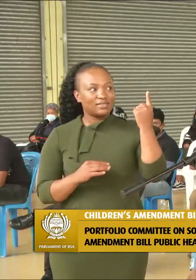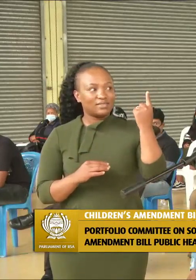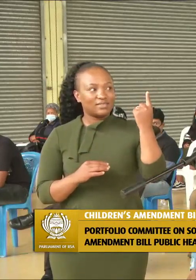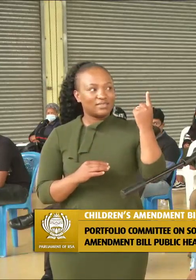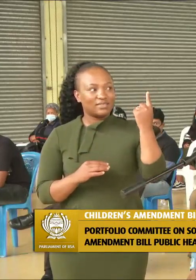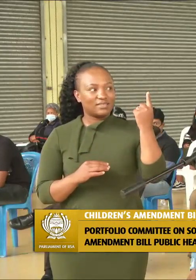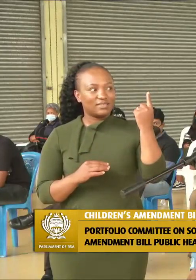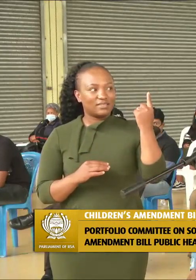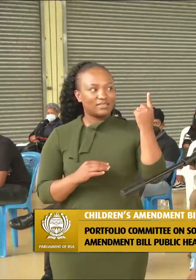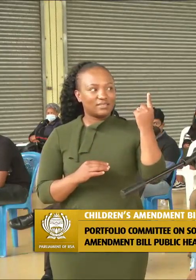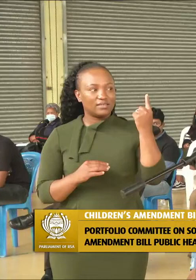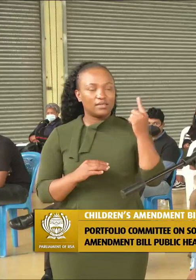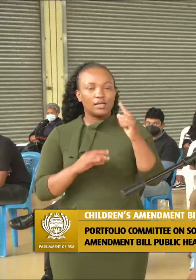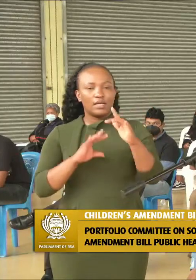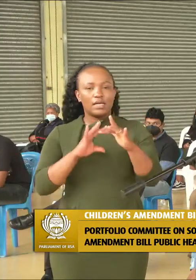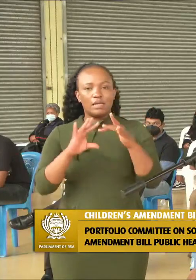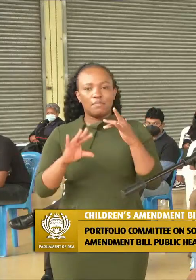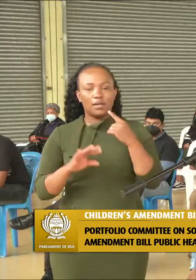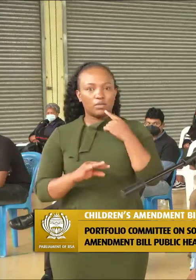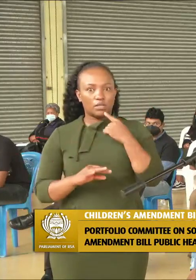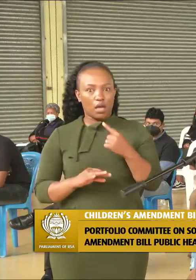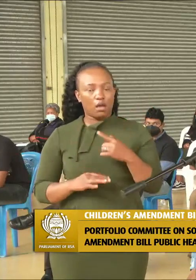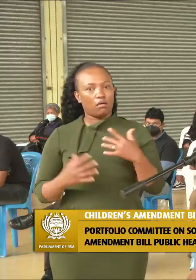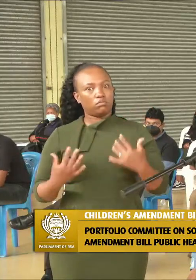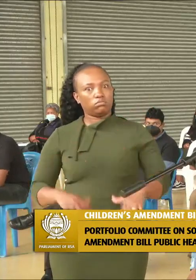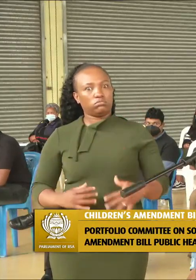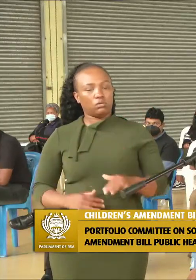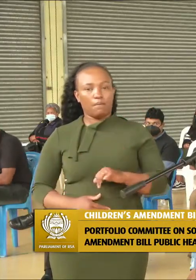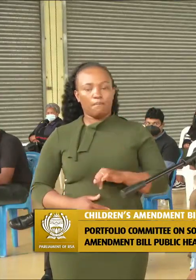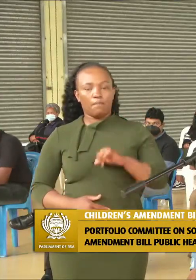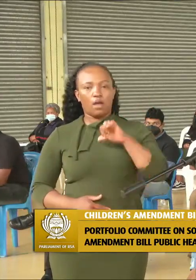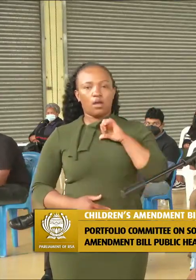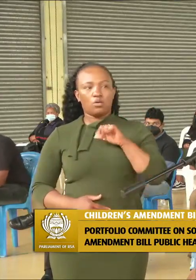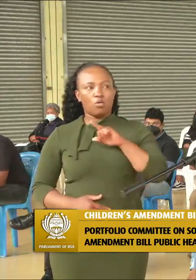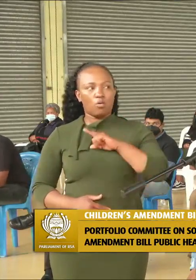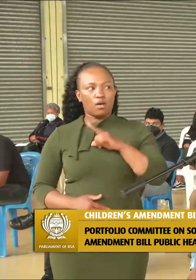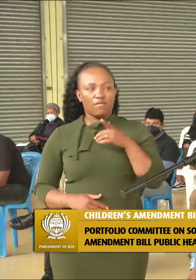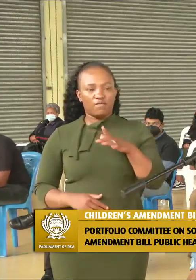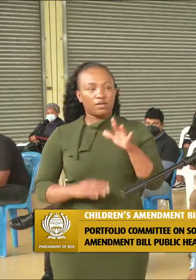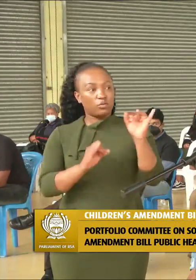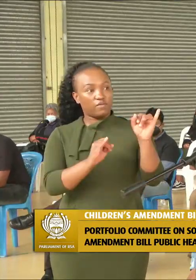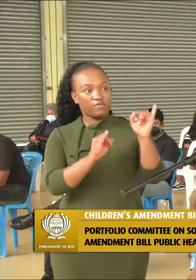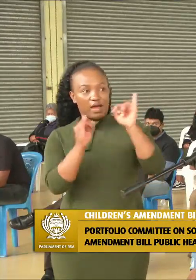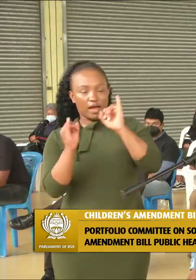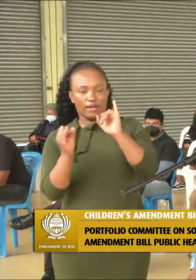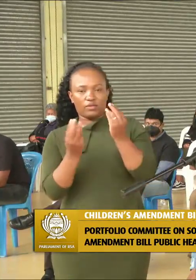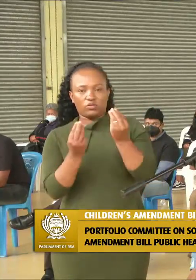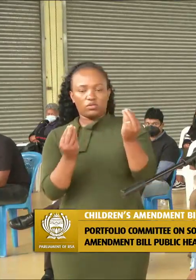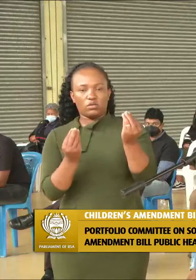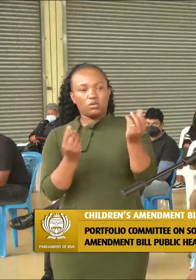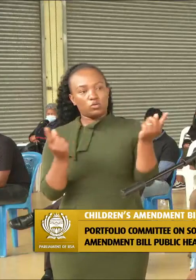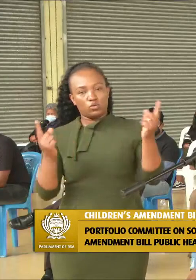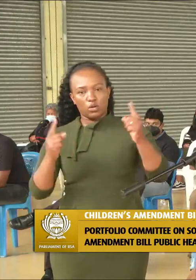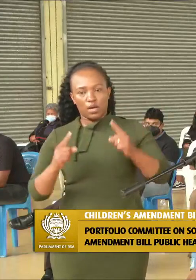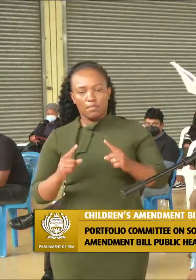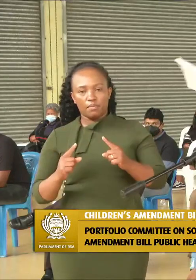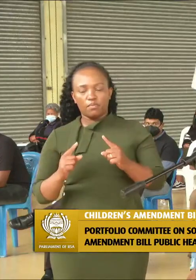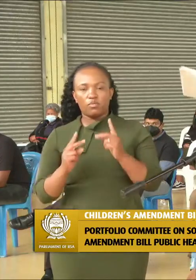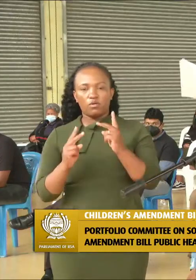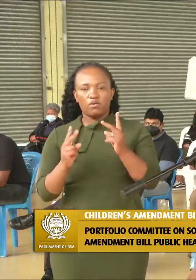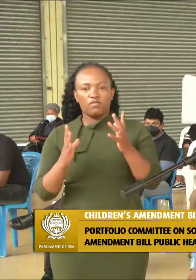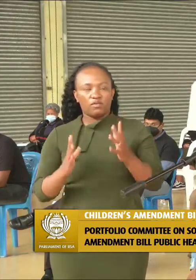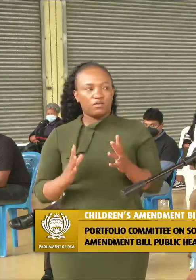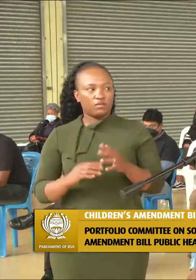she sent me an email. She said she is so proud, very proud. Ngoba ngicele abantwana laba abancane ukuthi bazoba ama guest. Ake